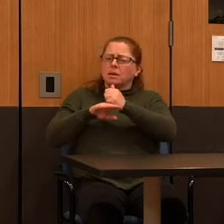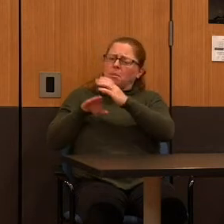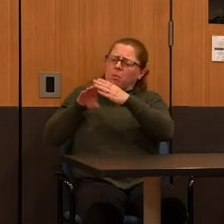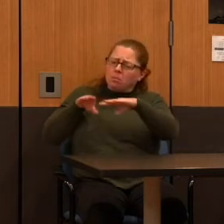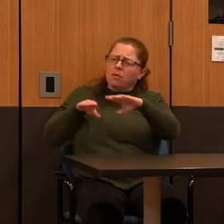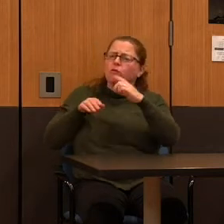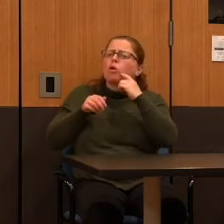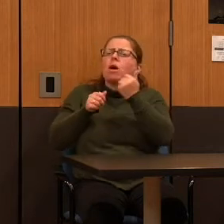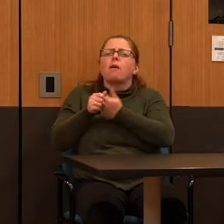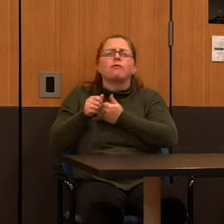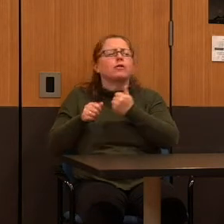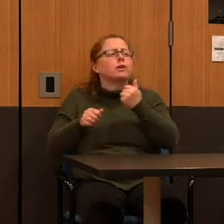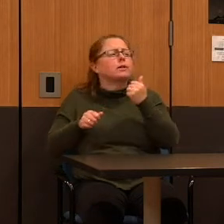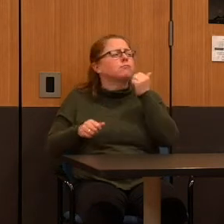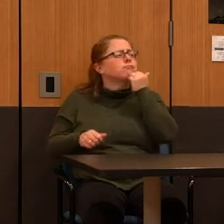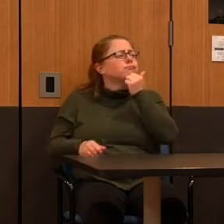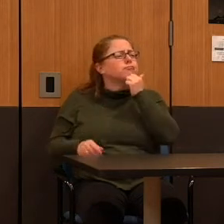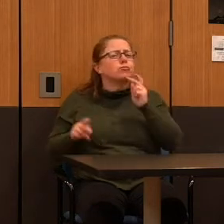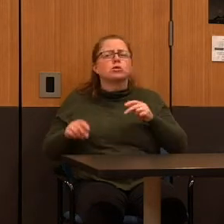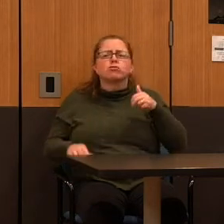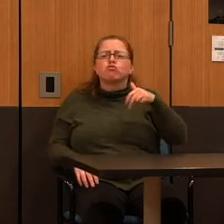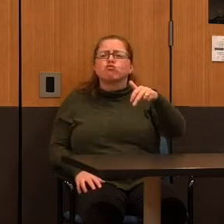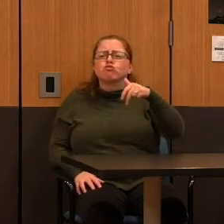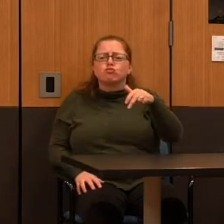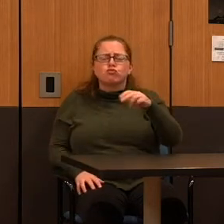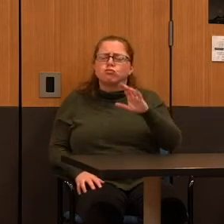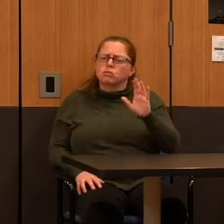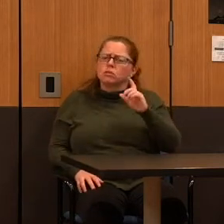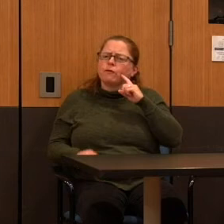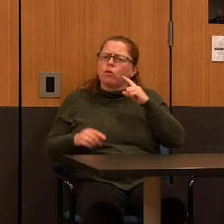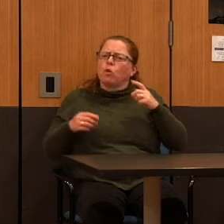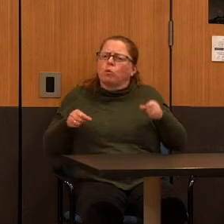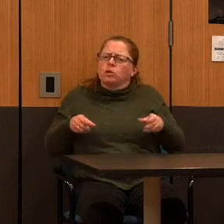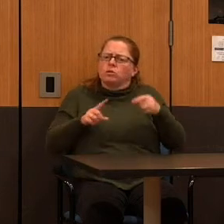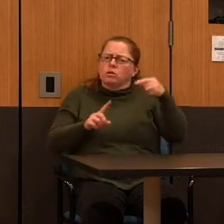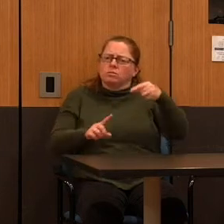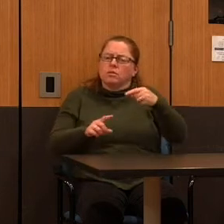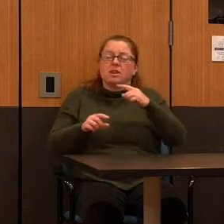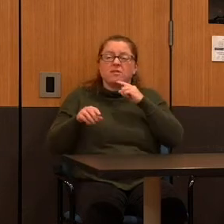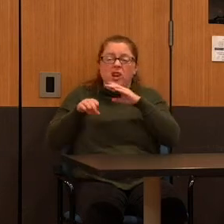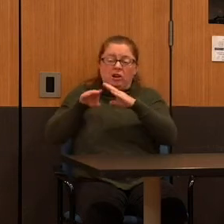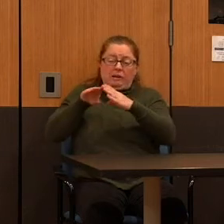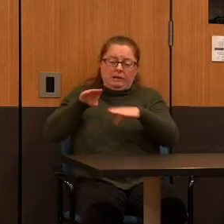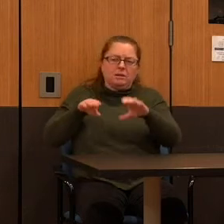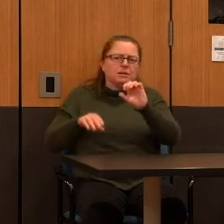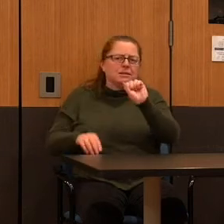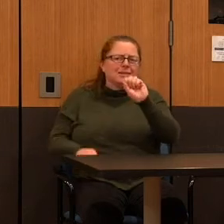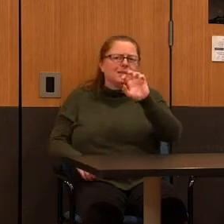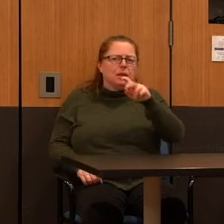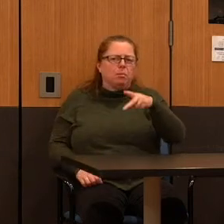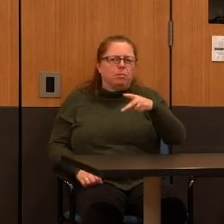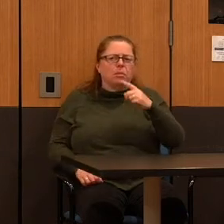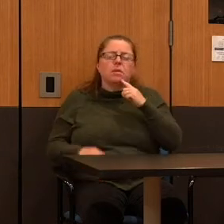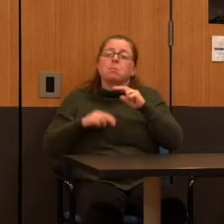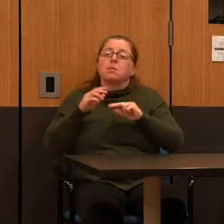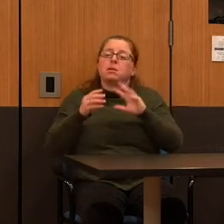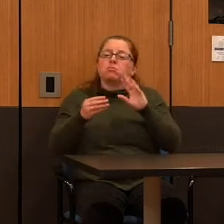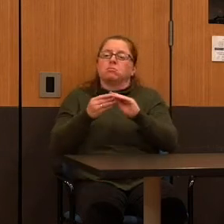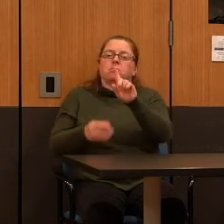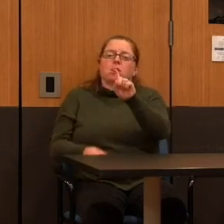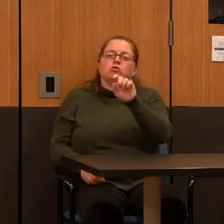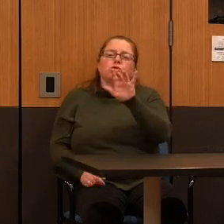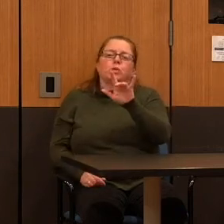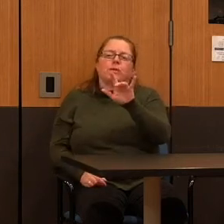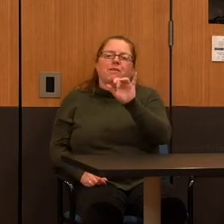but it's also very steep, right? So I believe that those 125 curb cuts were built in this way and remained